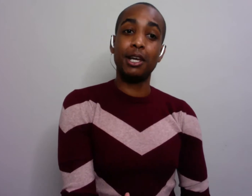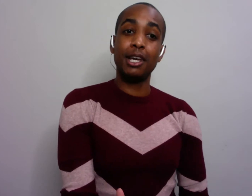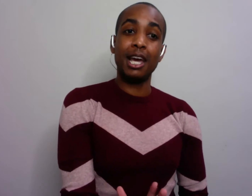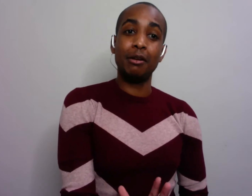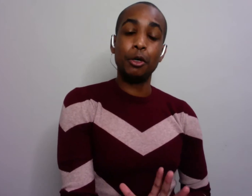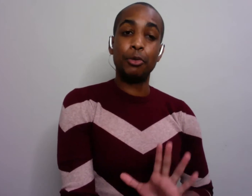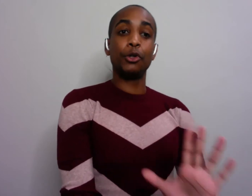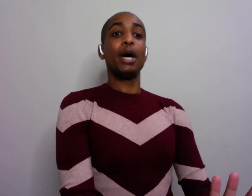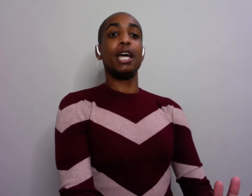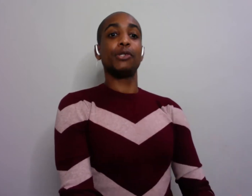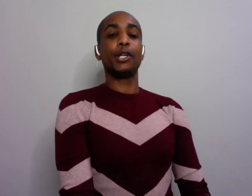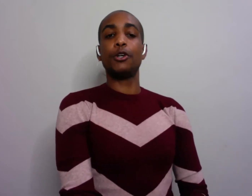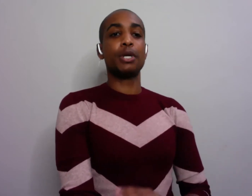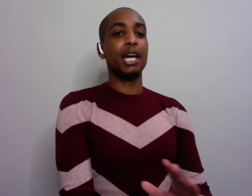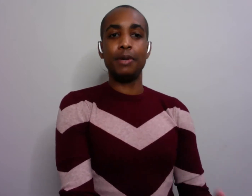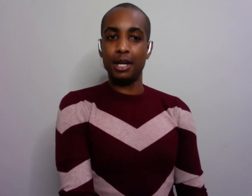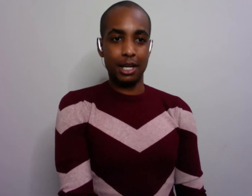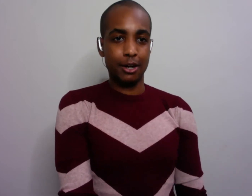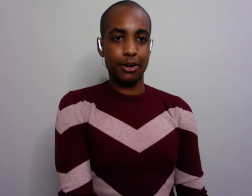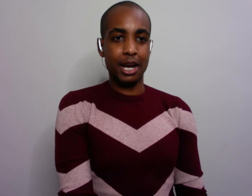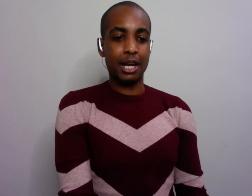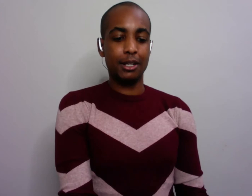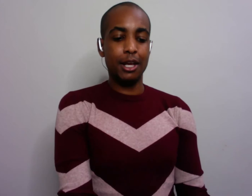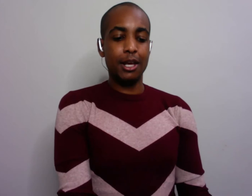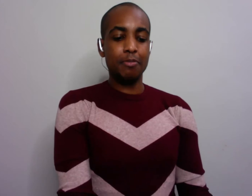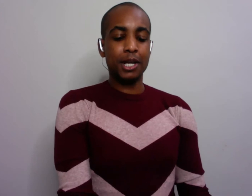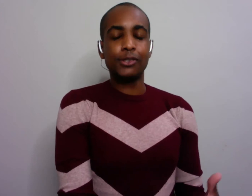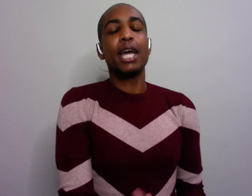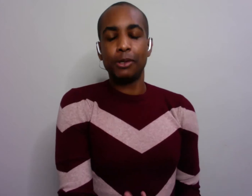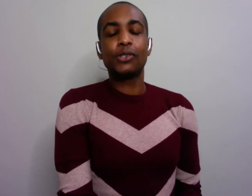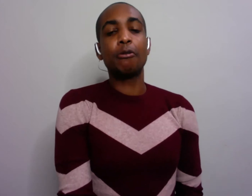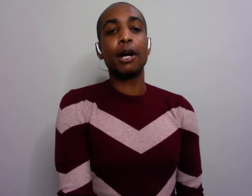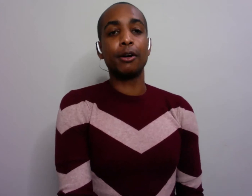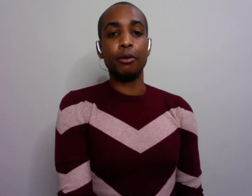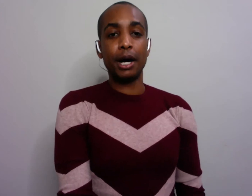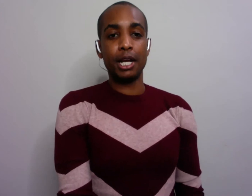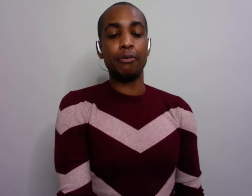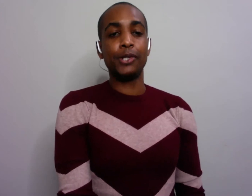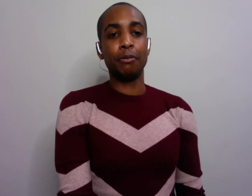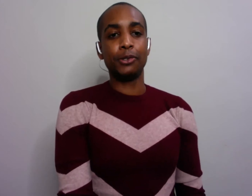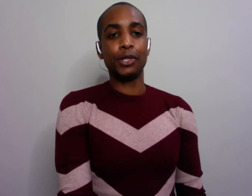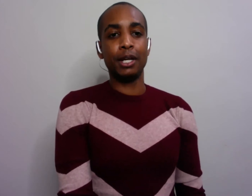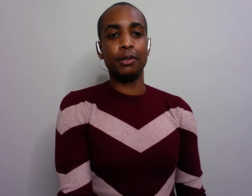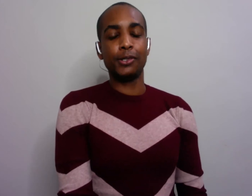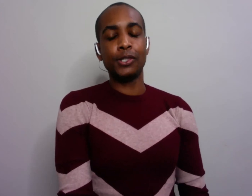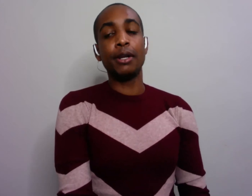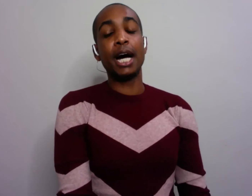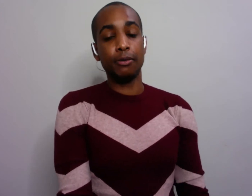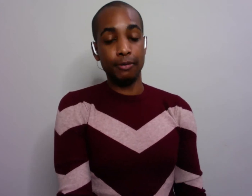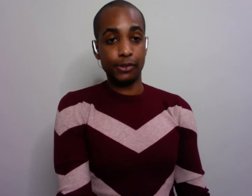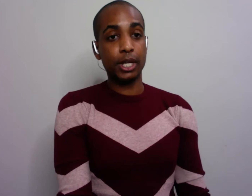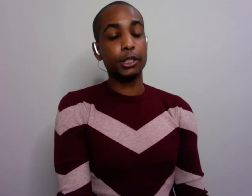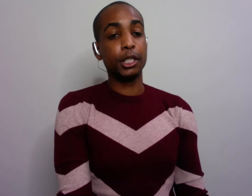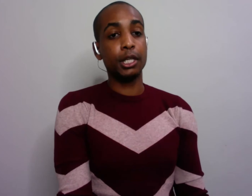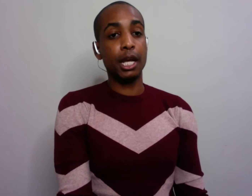bite and pulled away. It's like, oh, you can't be in here. And because I am the staff writer of the body, I was able to say, this is not an